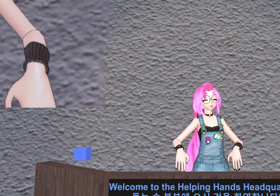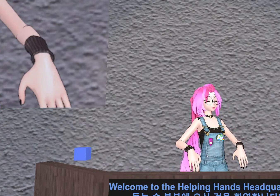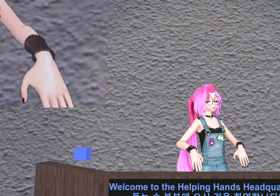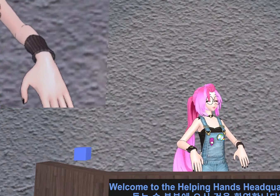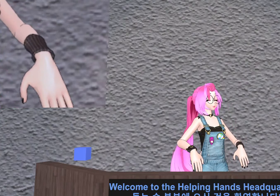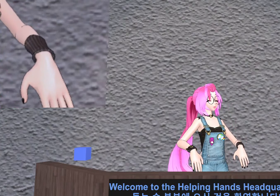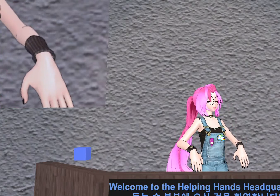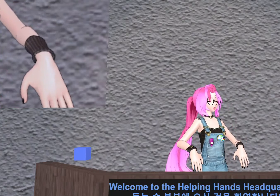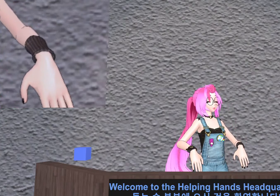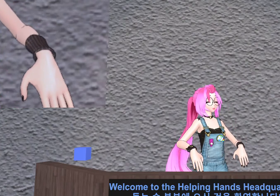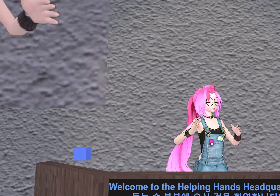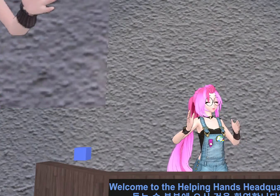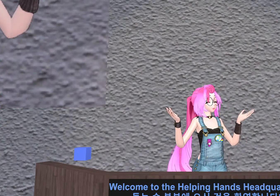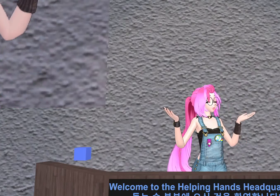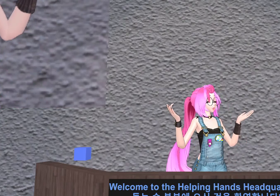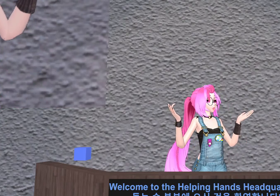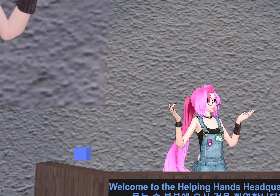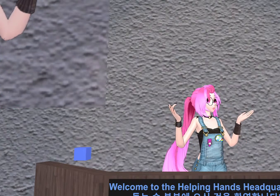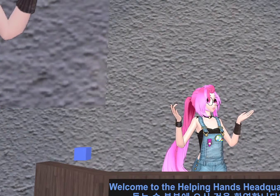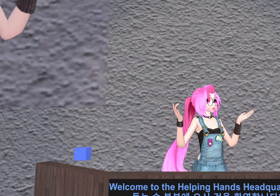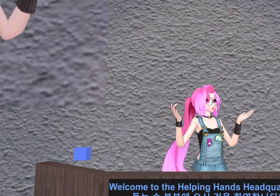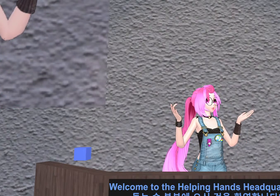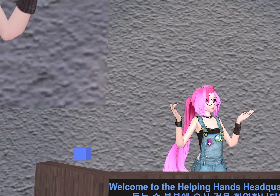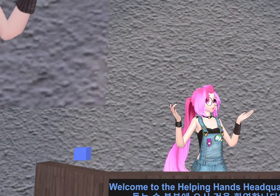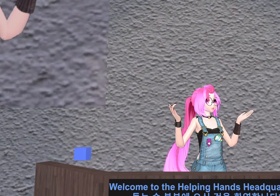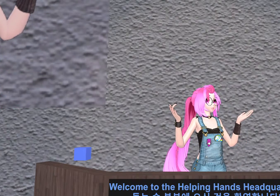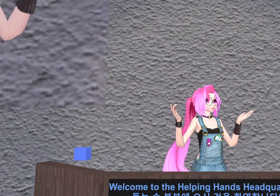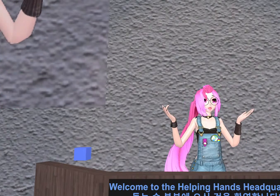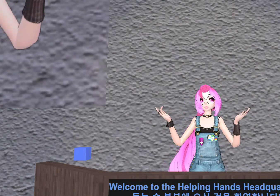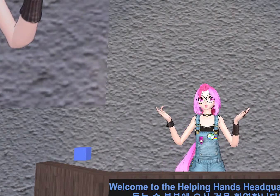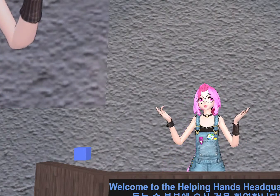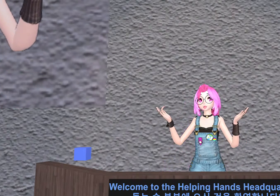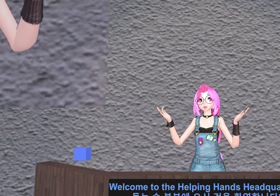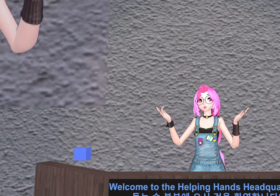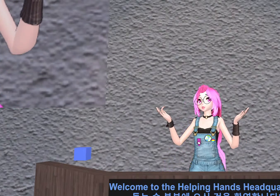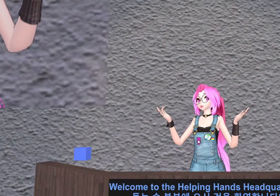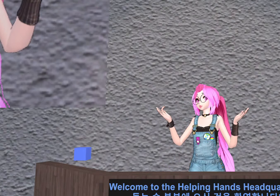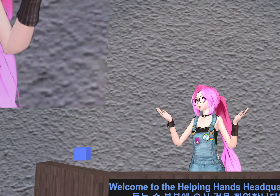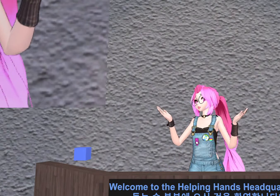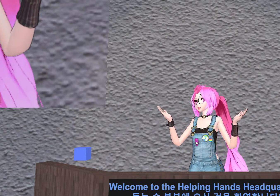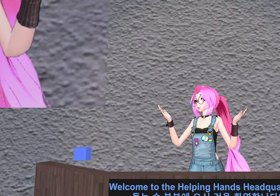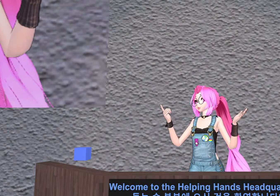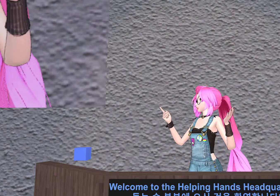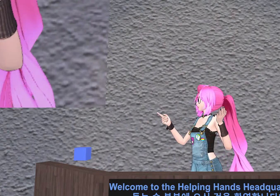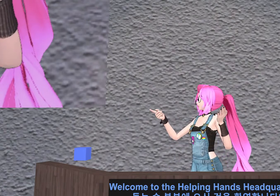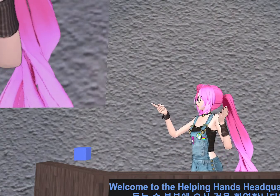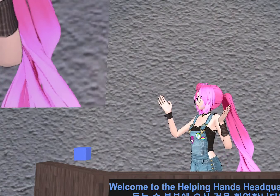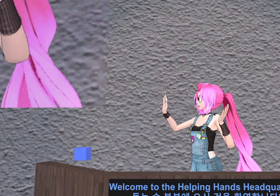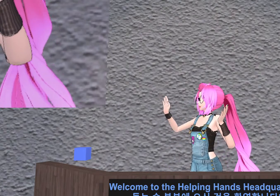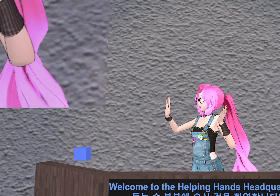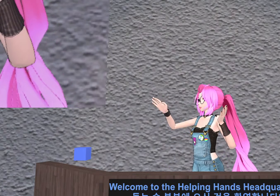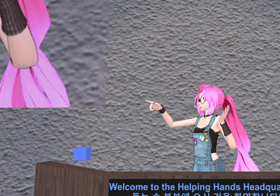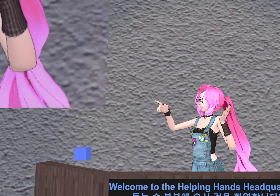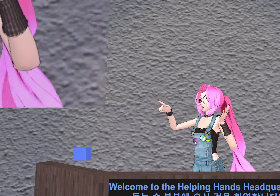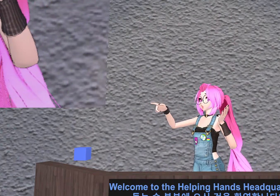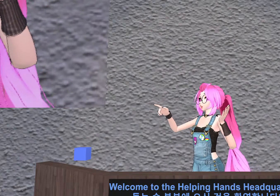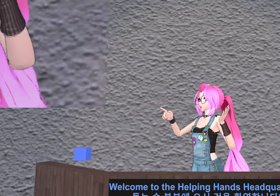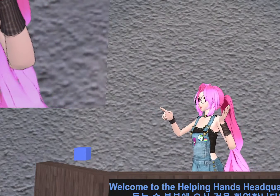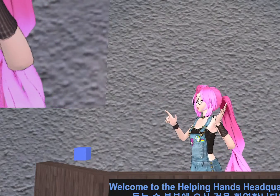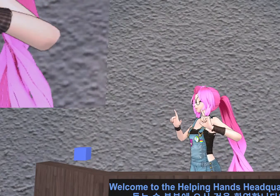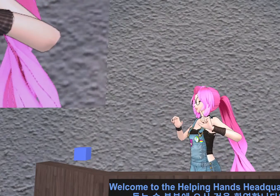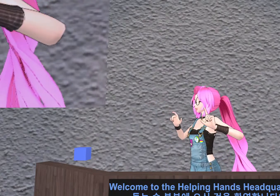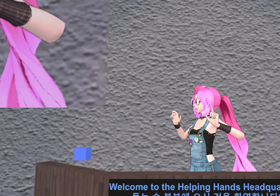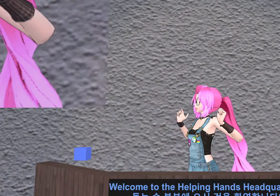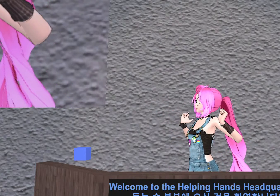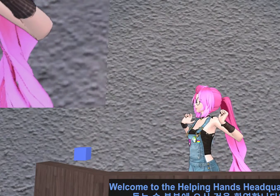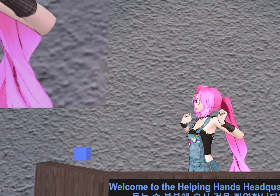Thanks. But yeah, okay. Anything else before we finish? I'll still leave like a little bit of room to ask questions. Hi! Okay, you'll